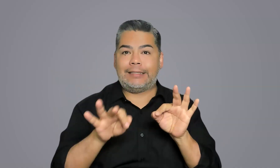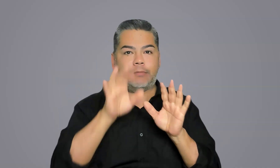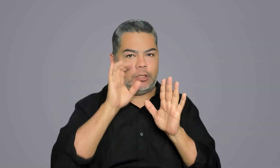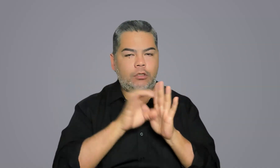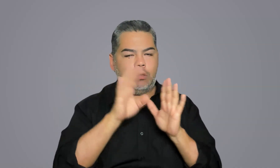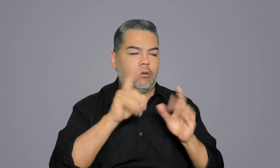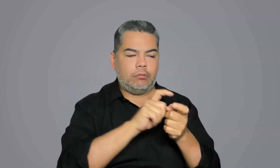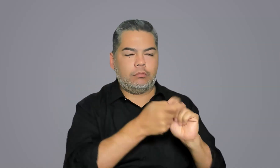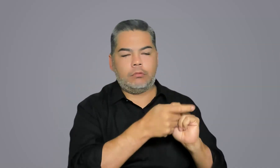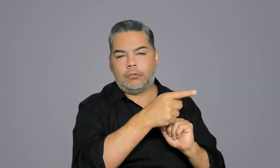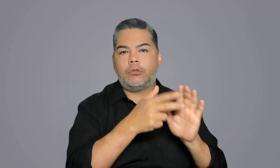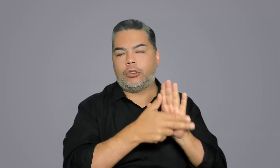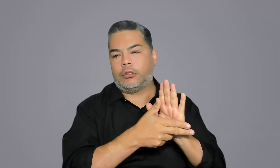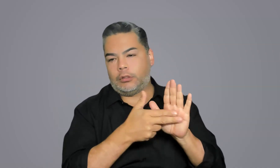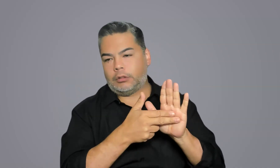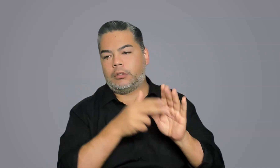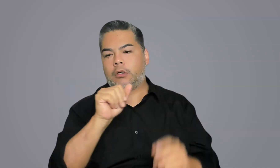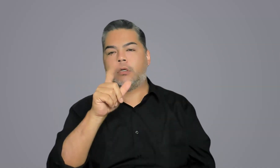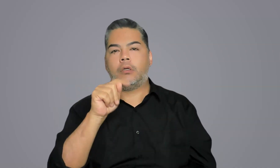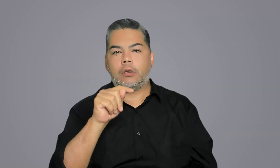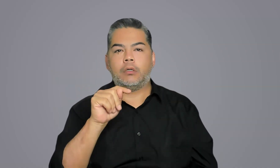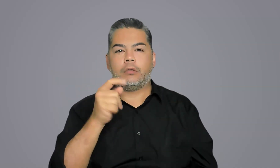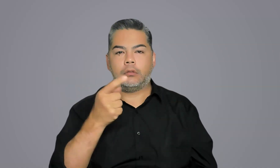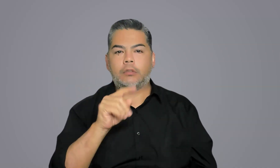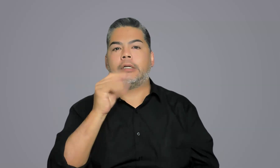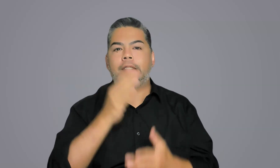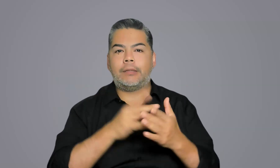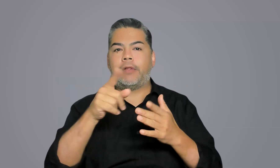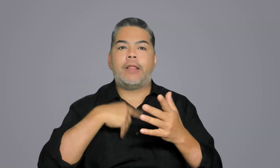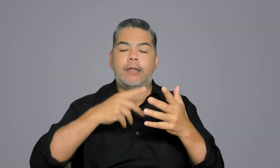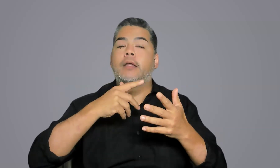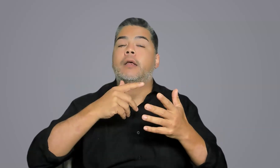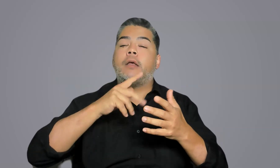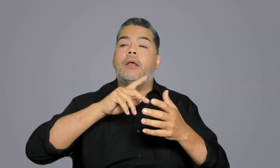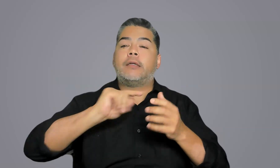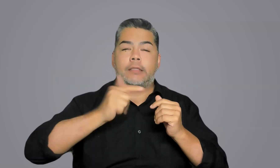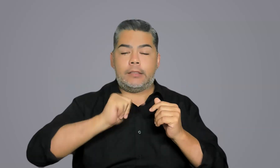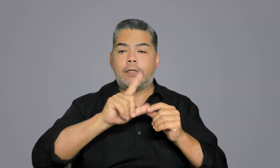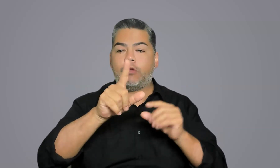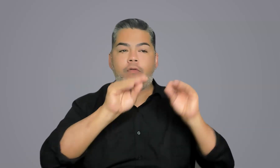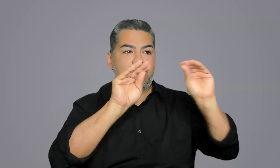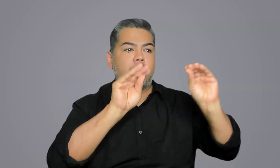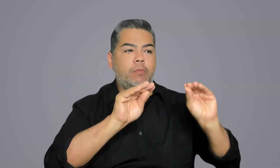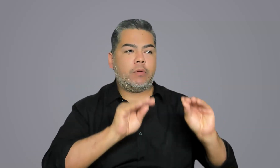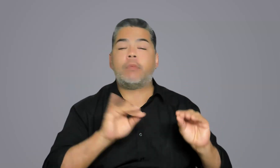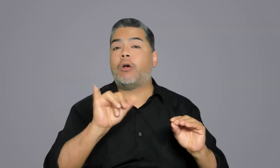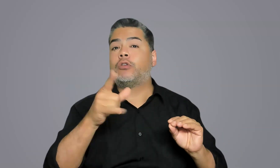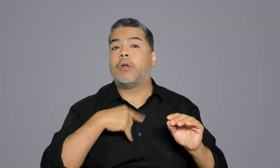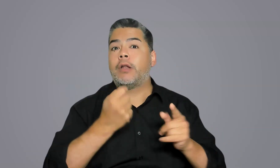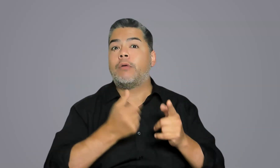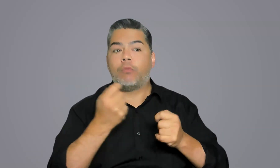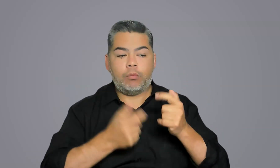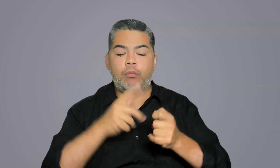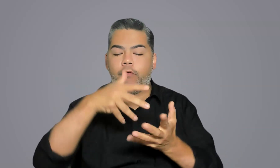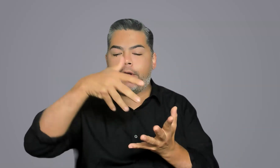tags, reading order, alt text, some of that interactive elements if you've got form fields and things like that in there. It can also remove embedded fonts, which can